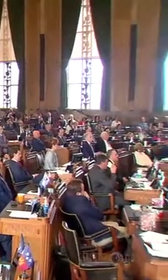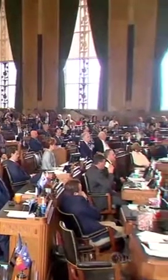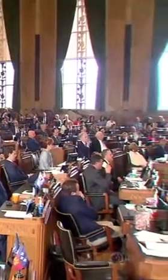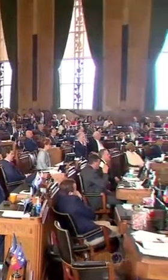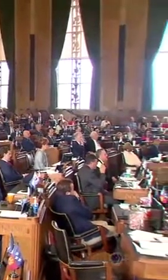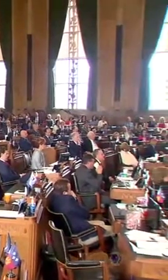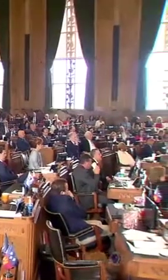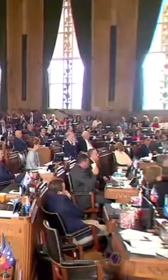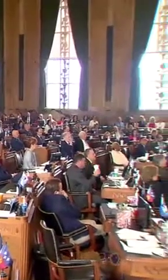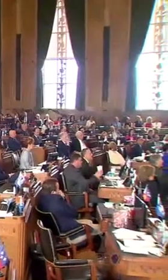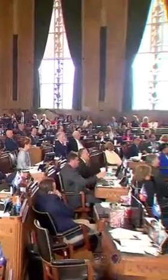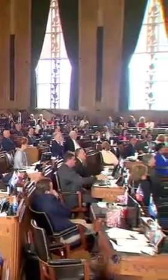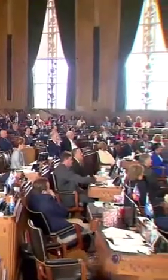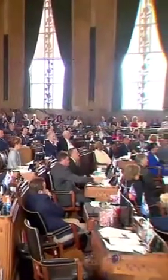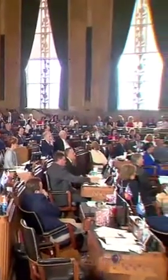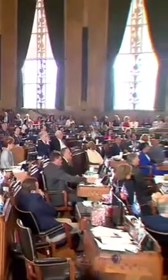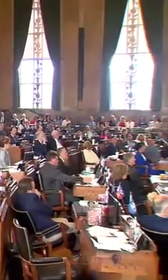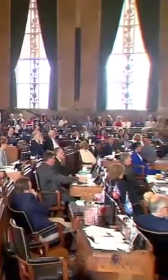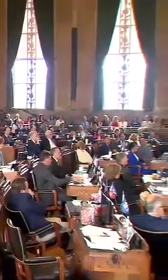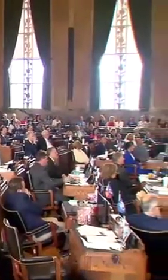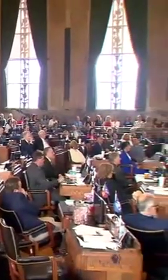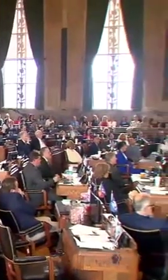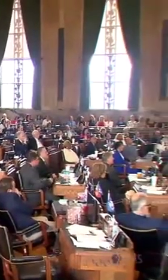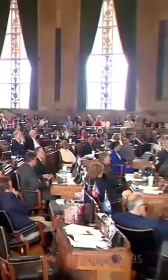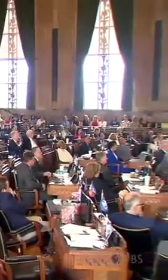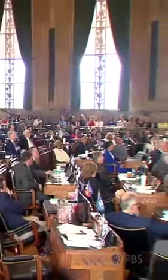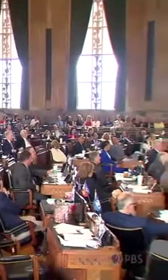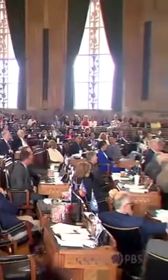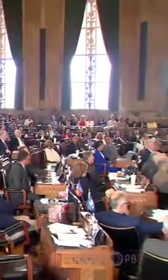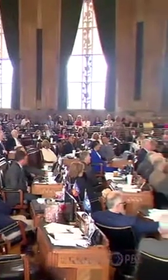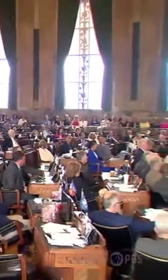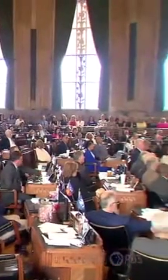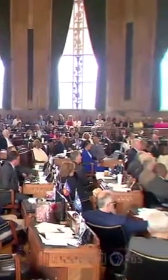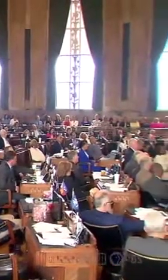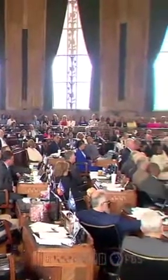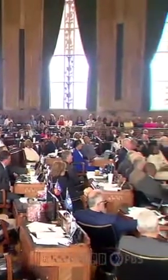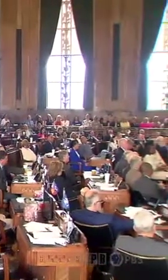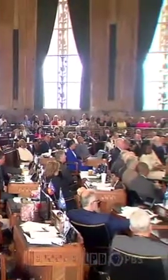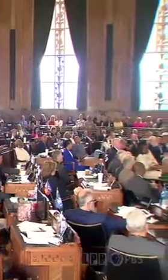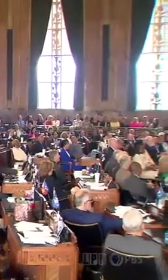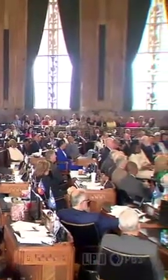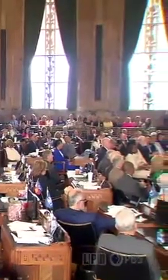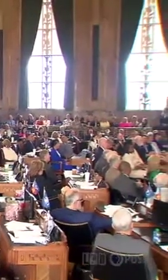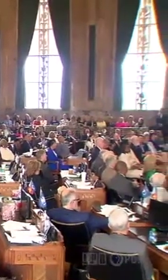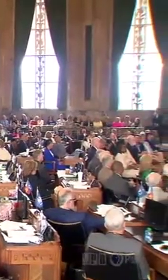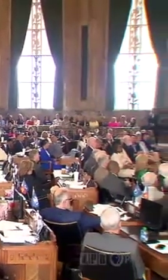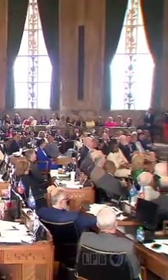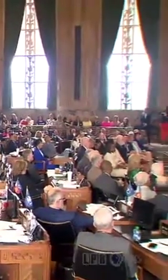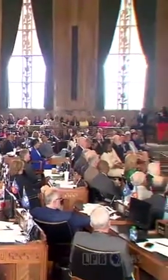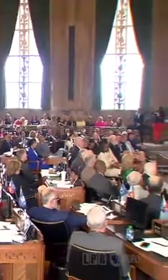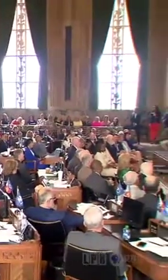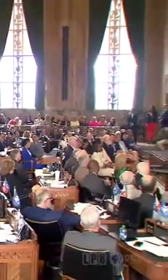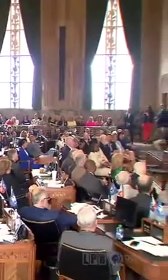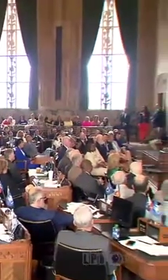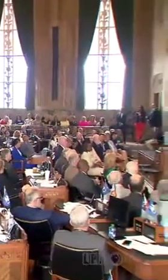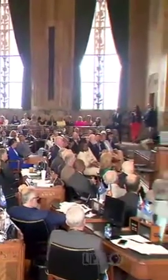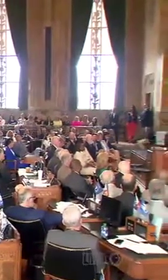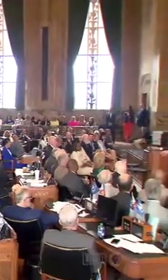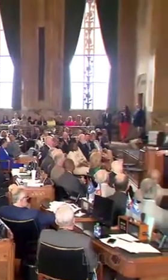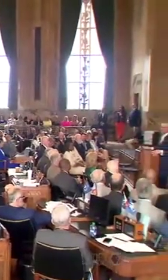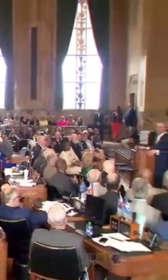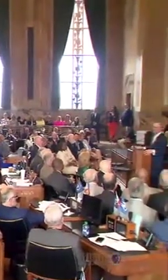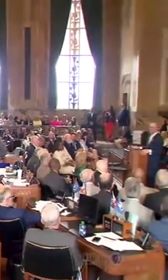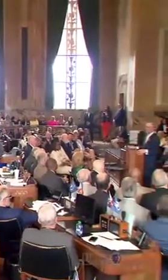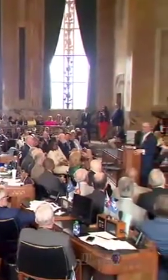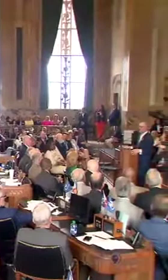meaningful repercussions to discourage landlords from proceeding with wrongful evictions. We're going to change that. We all know what it's like when